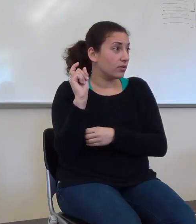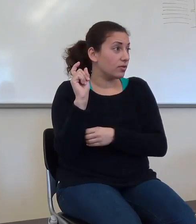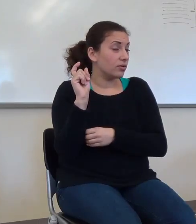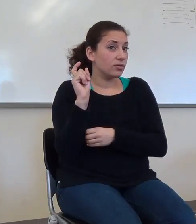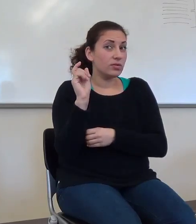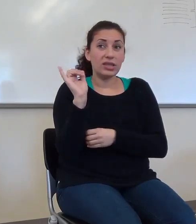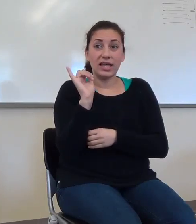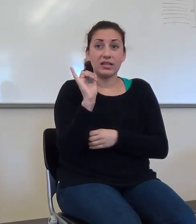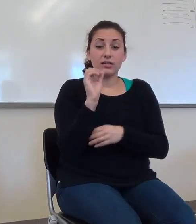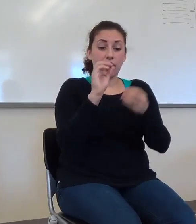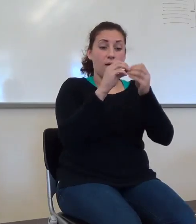goals that it has?